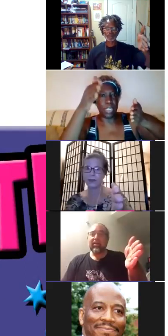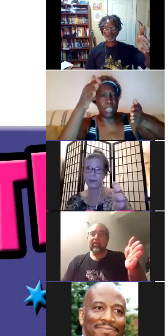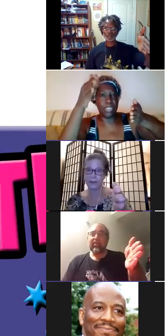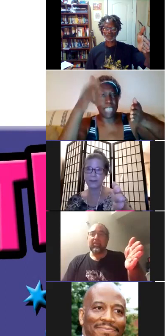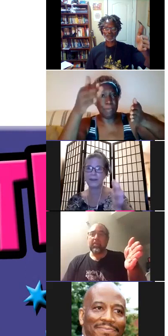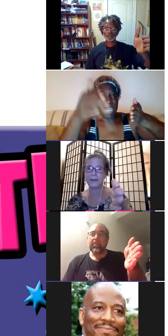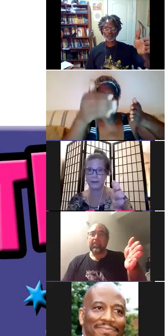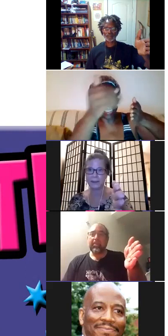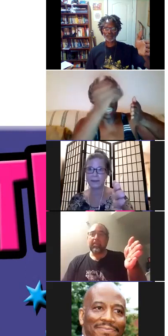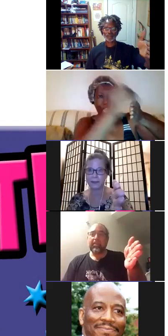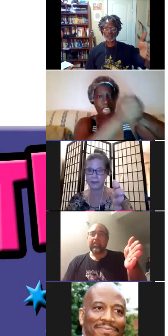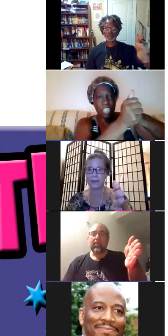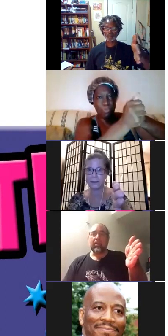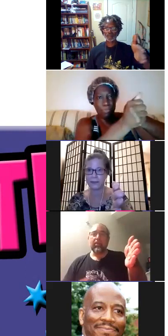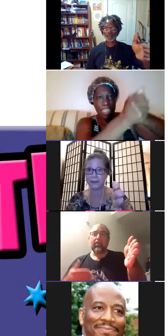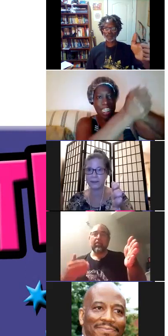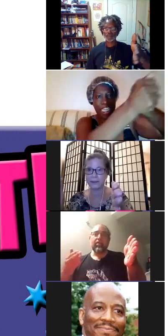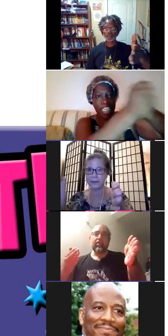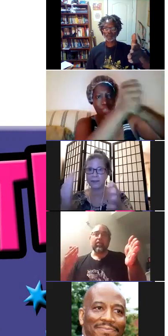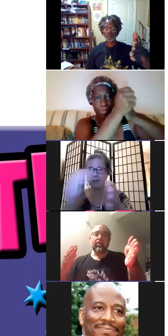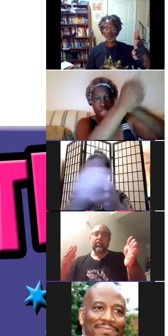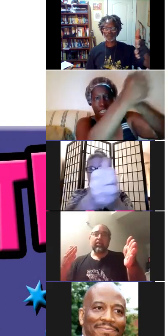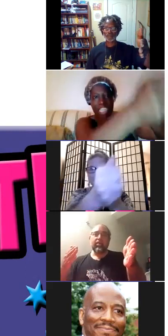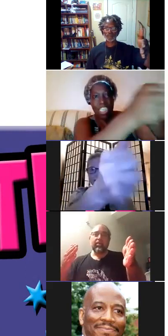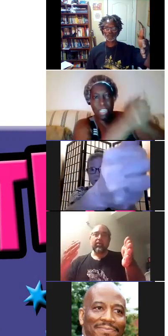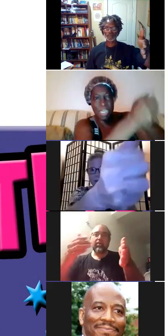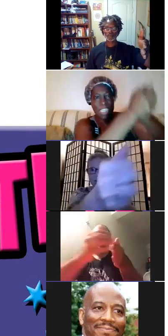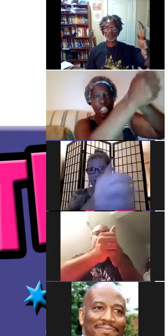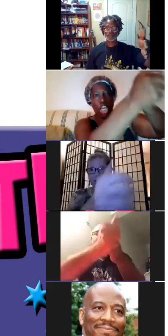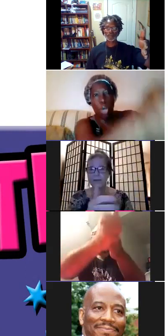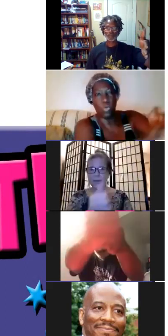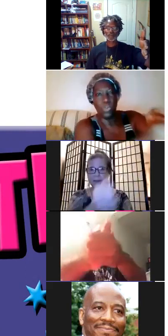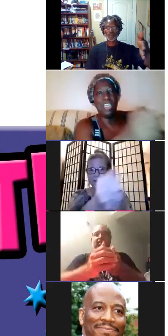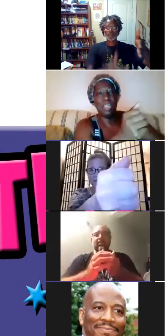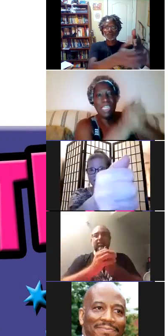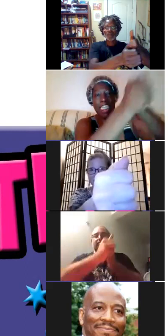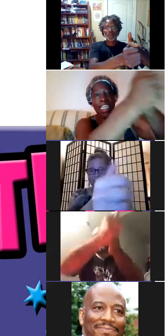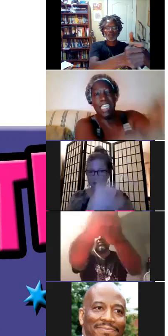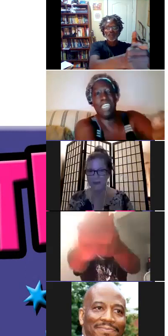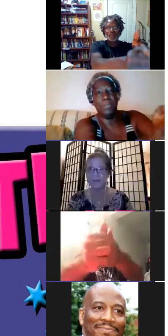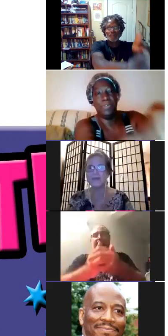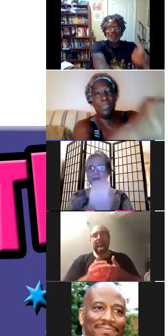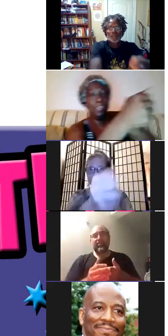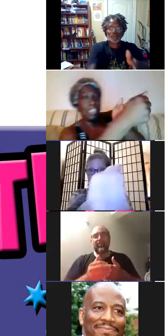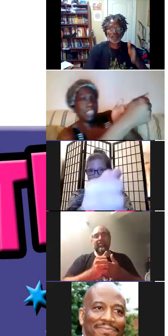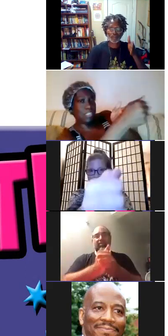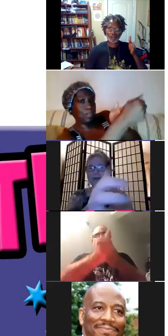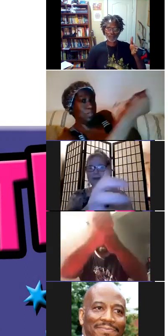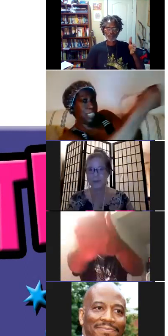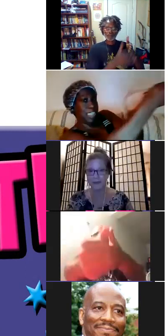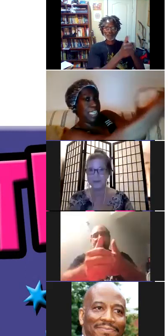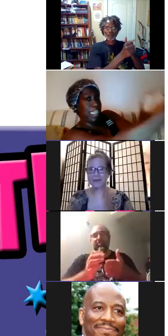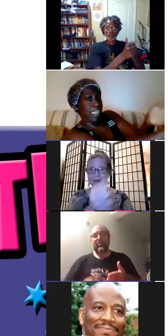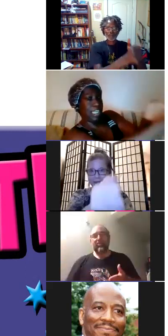your dominant hand and you lead it. You pull it. Come on, let's go. I'm leading you.